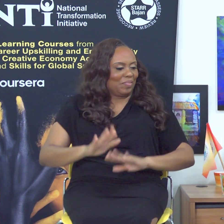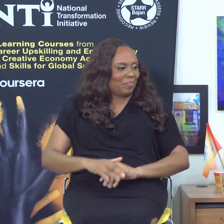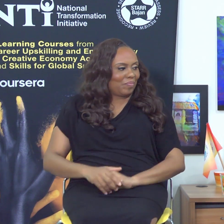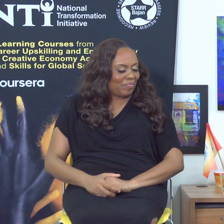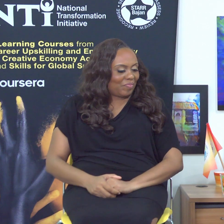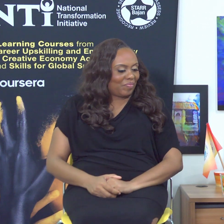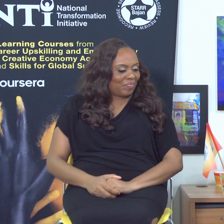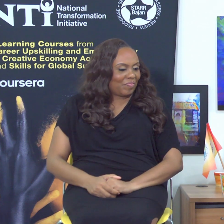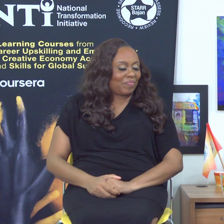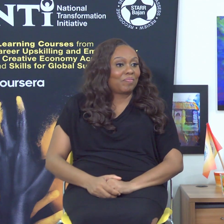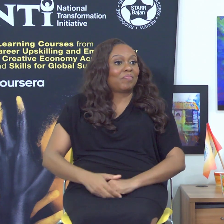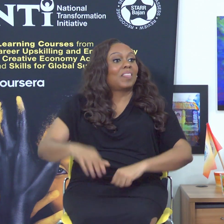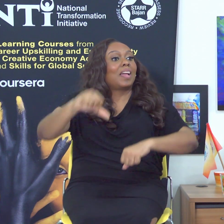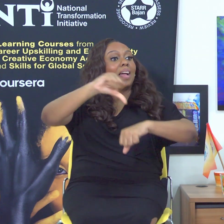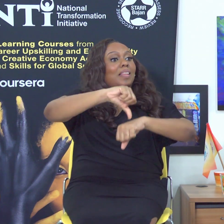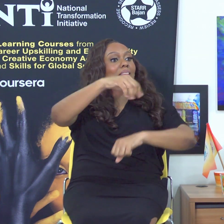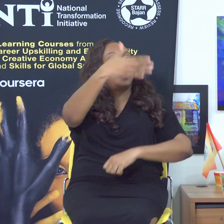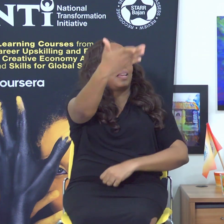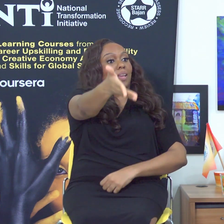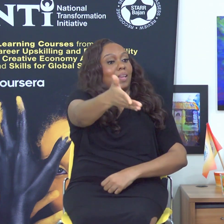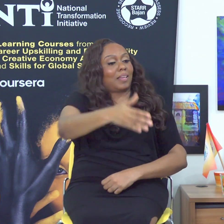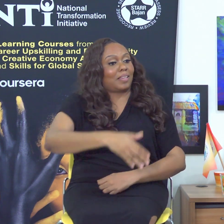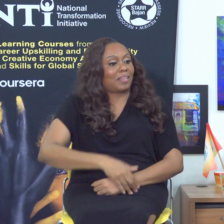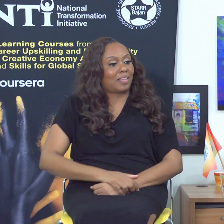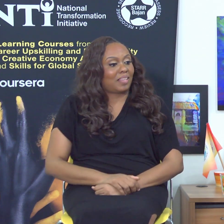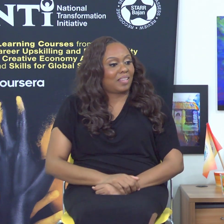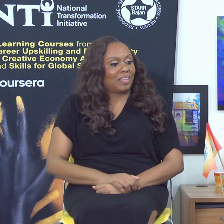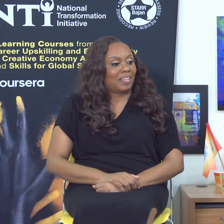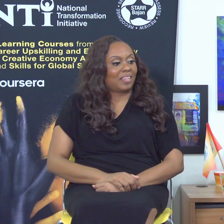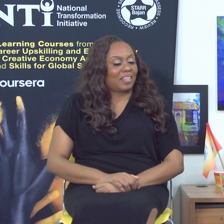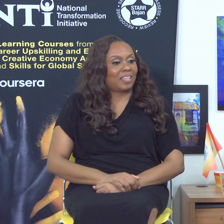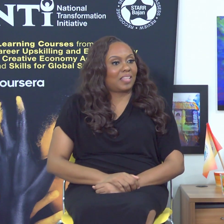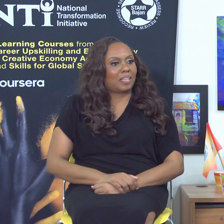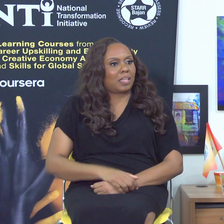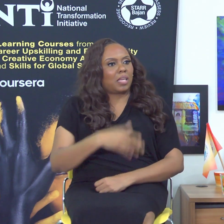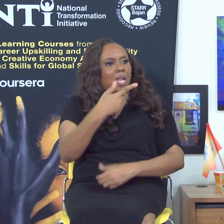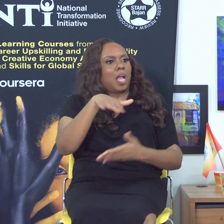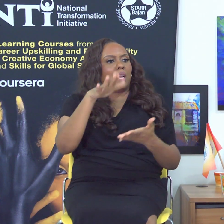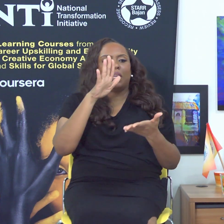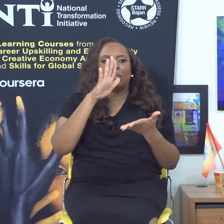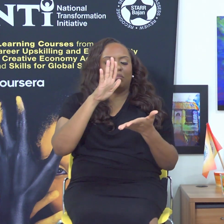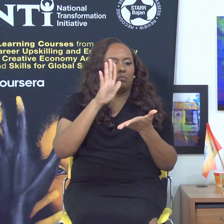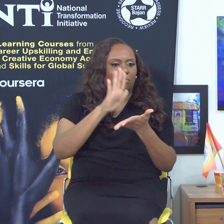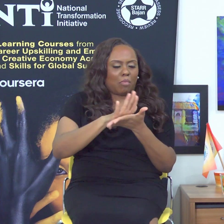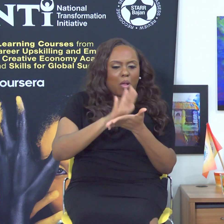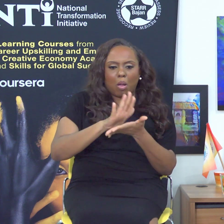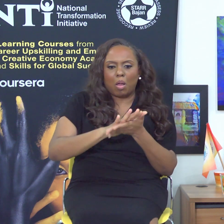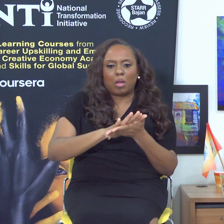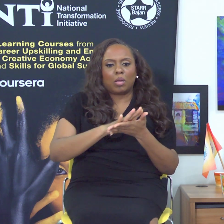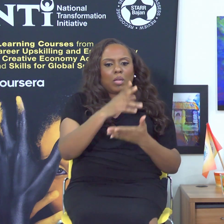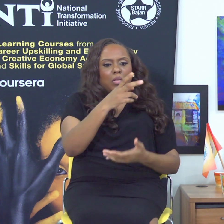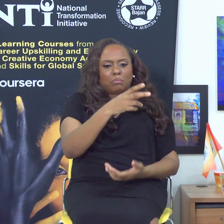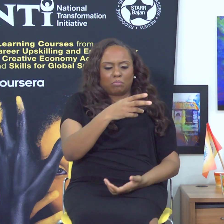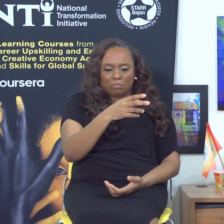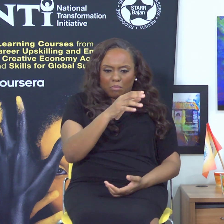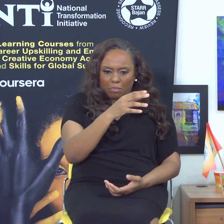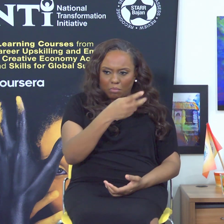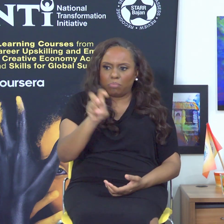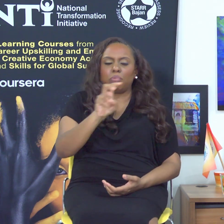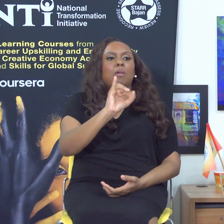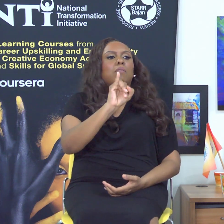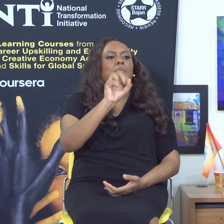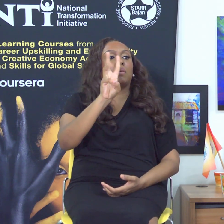hear it. Okay, Anthony, let's go back to you. Now, you did a lot of schooling. You went as well to the Irving Wilson